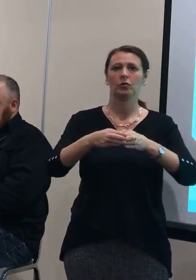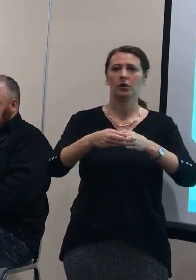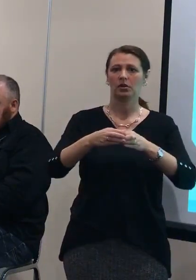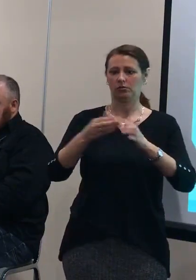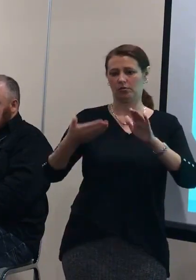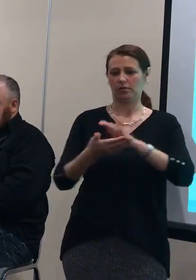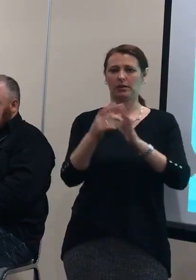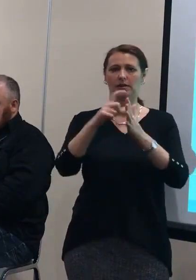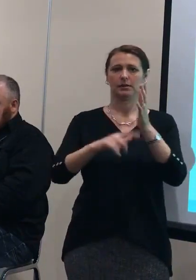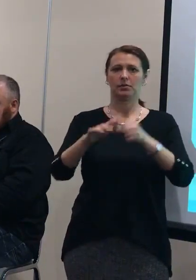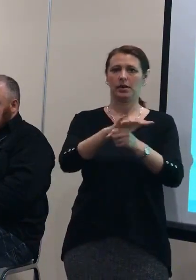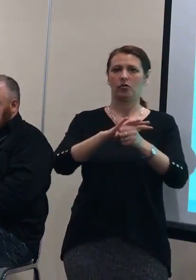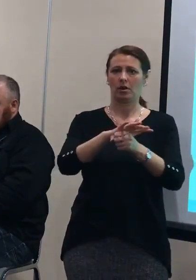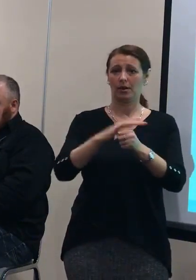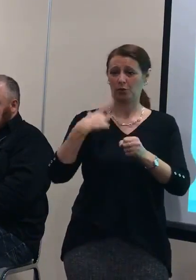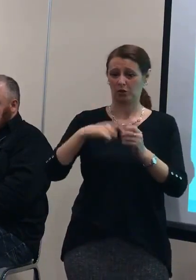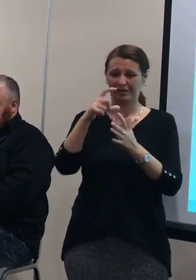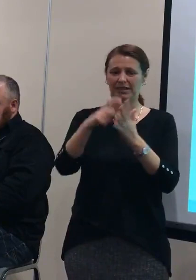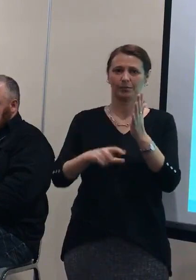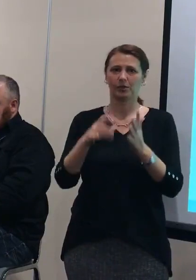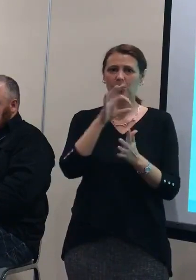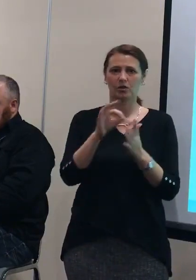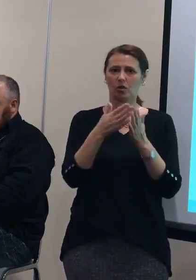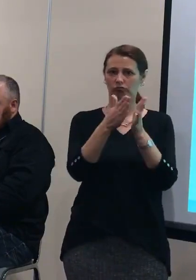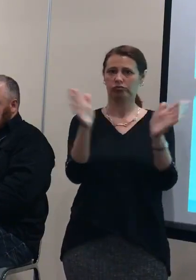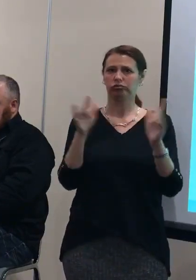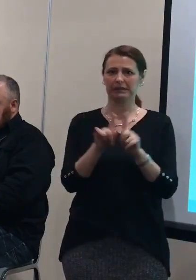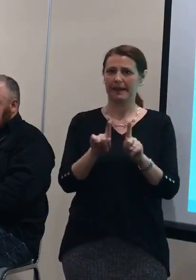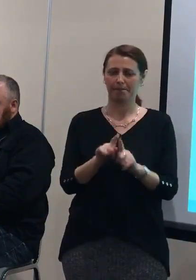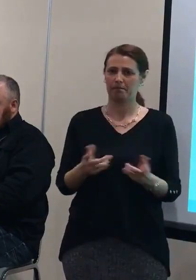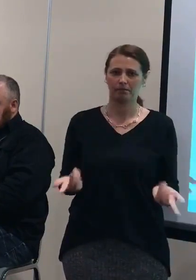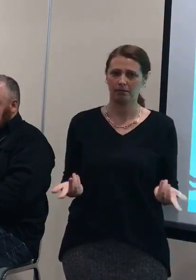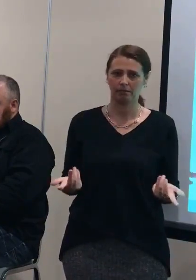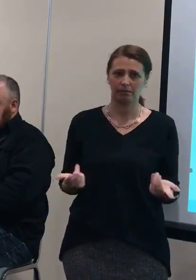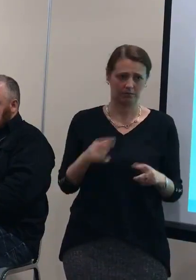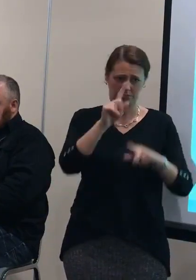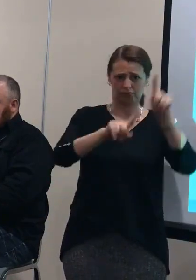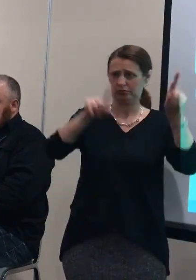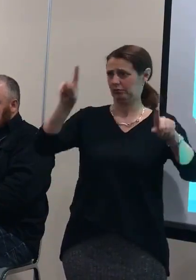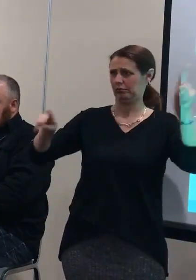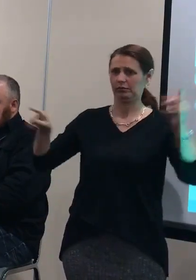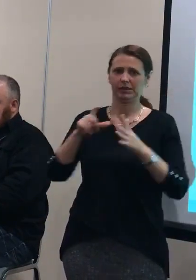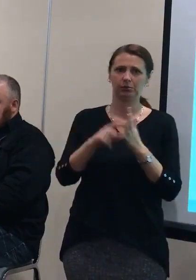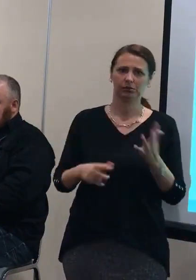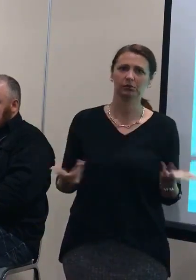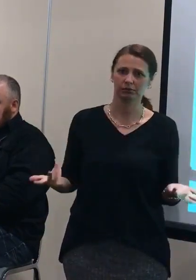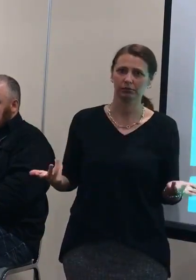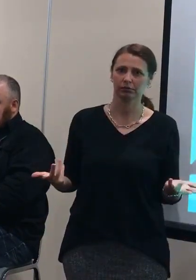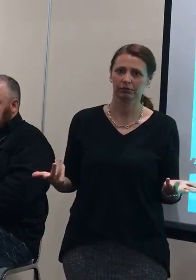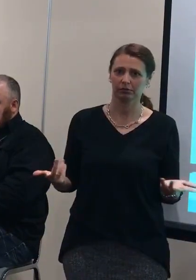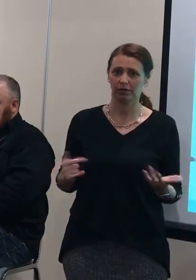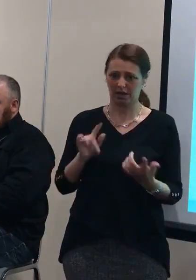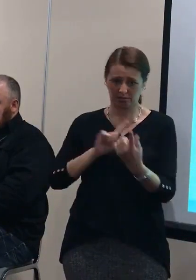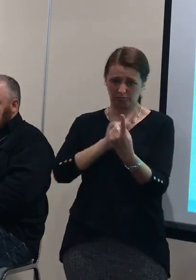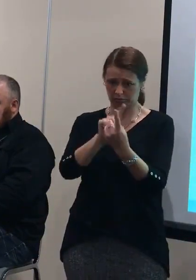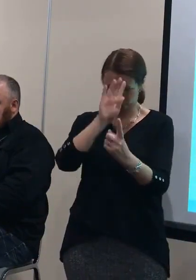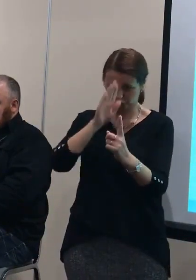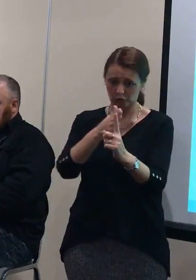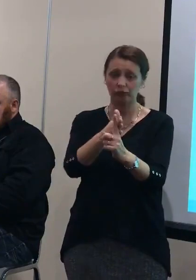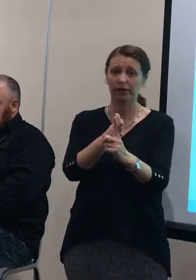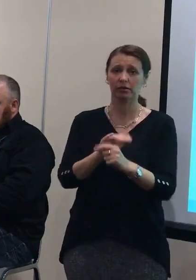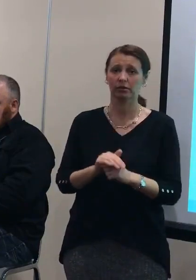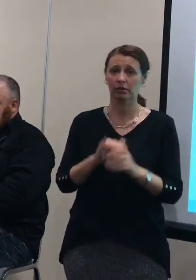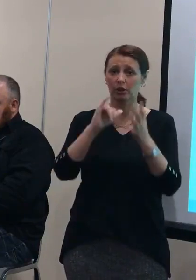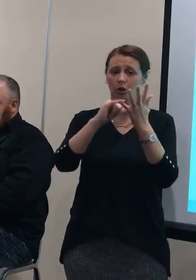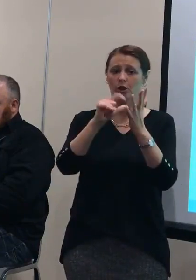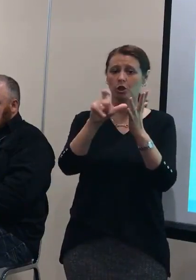the disability sector, because disability isn't generic, it's not homogenous. I mean, there are all types of disabilities, and approach them directly. Scope